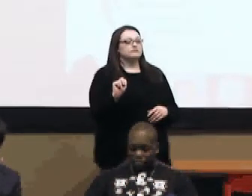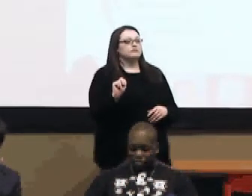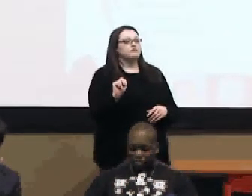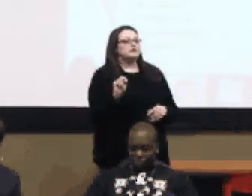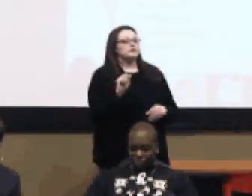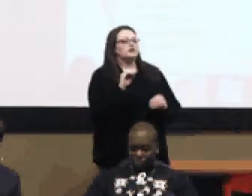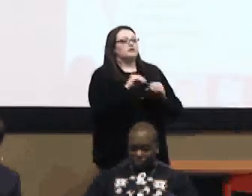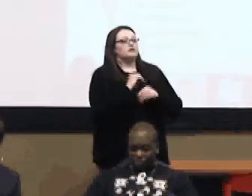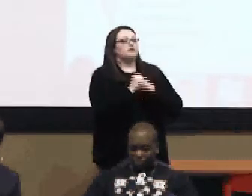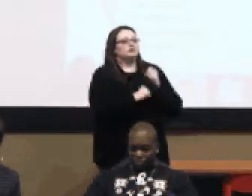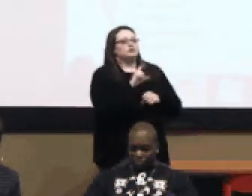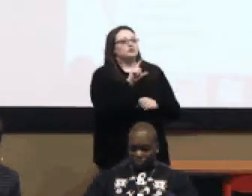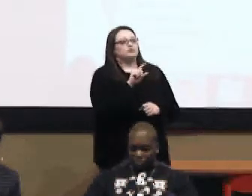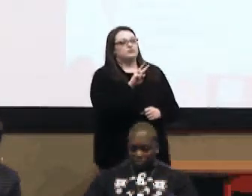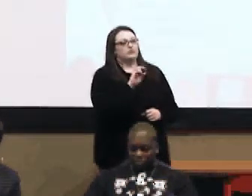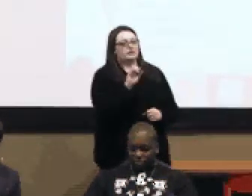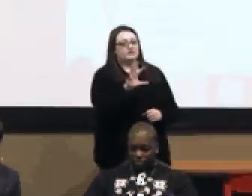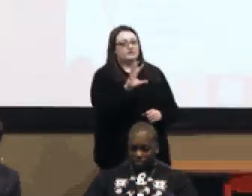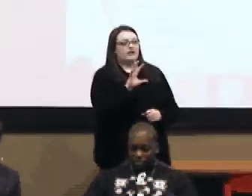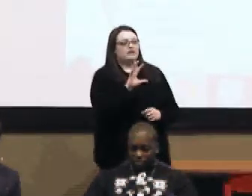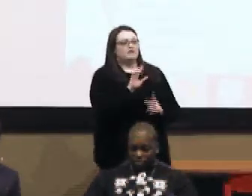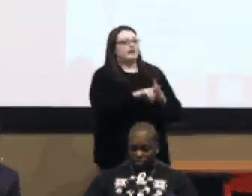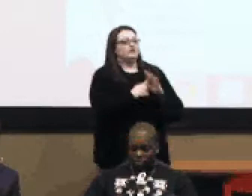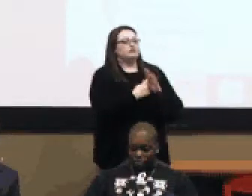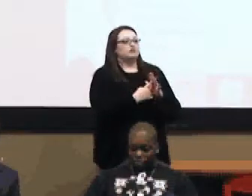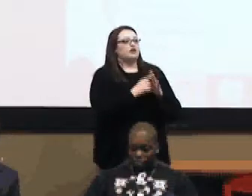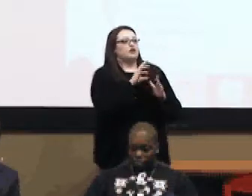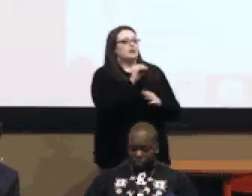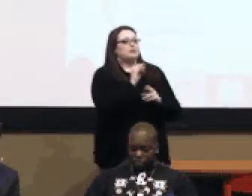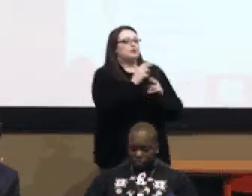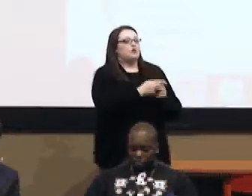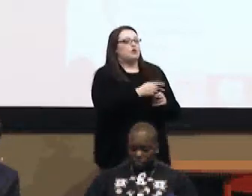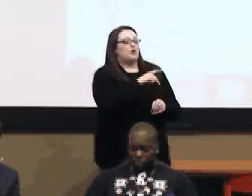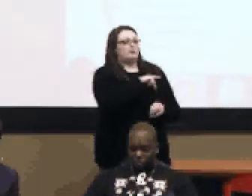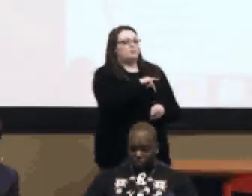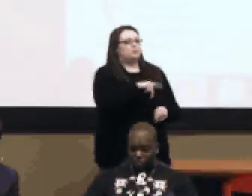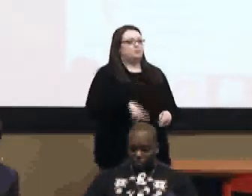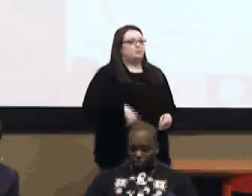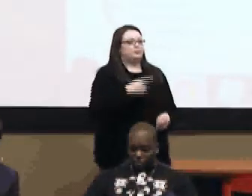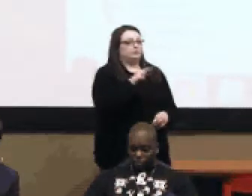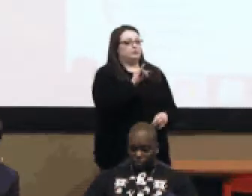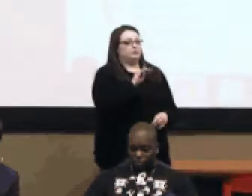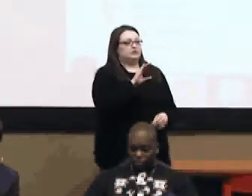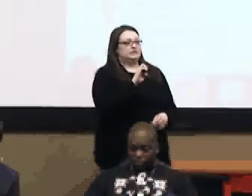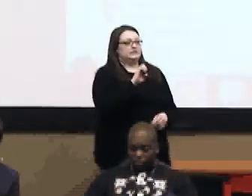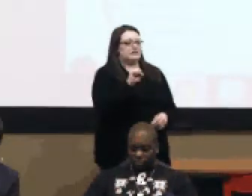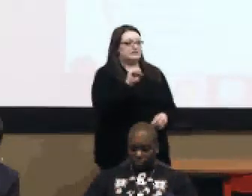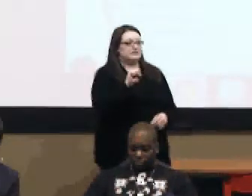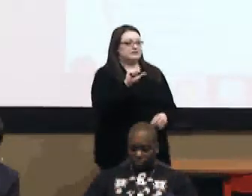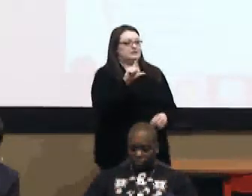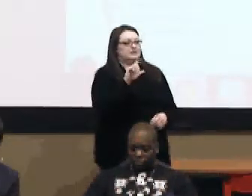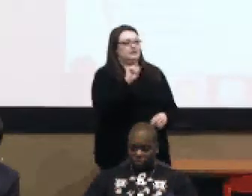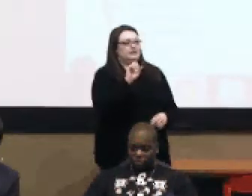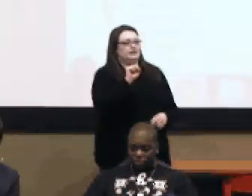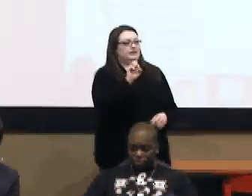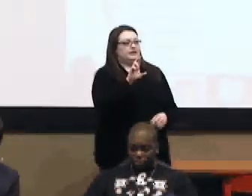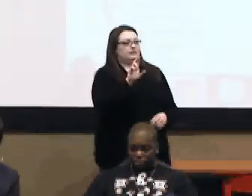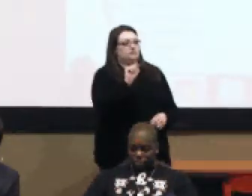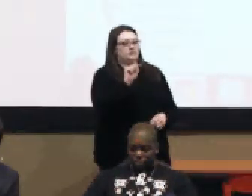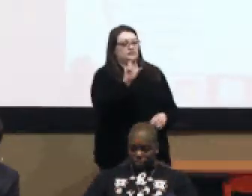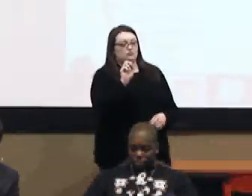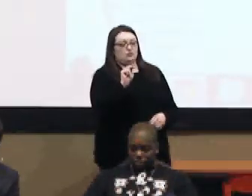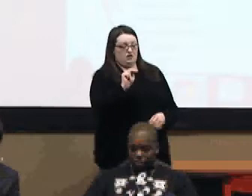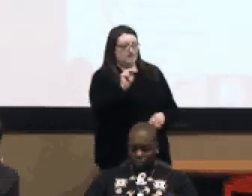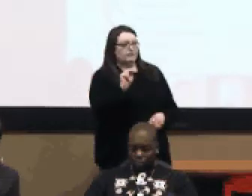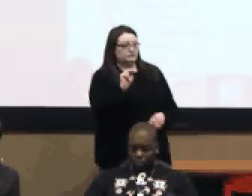In 2005, I started a company called Princess Lasertron, and that really became a brand identity for me personally for a long time